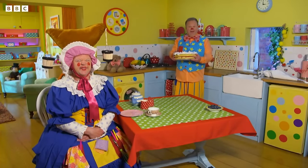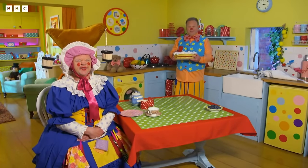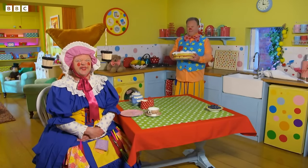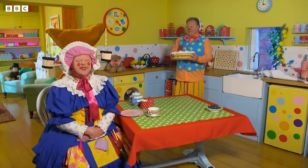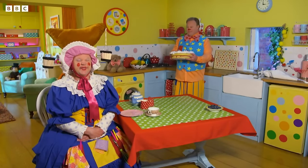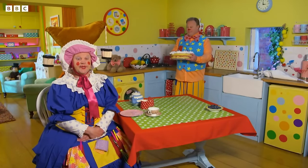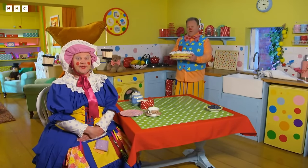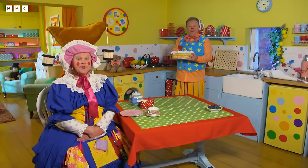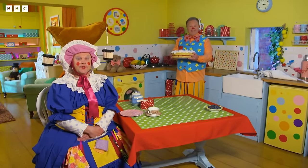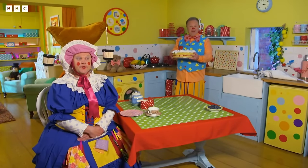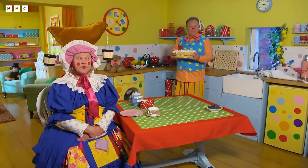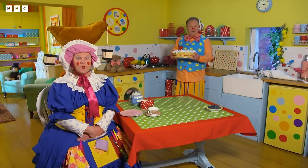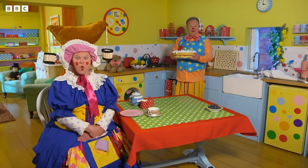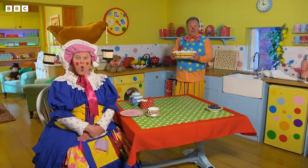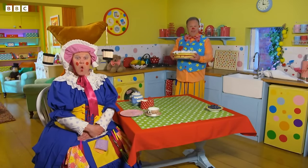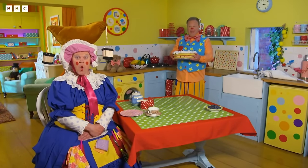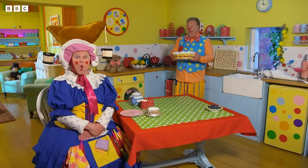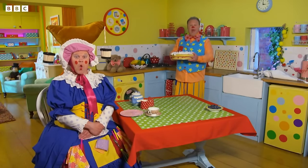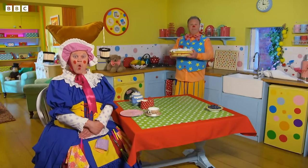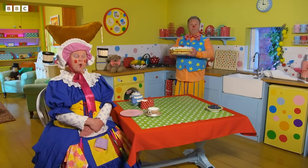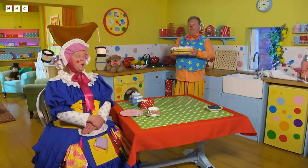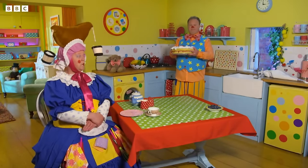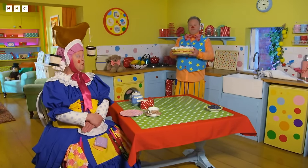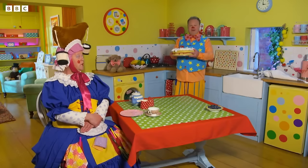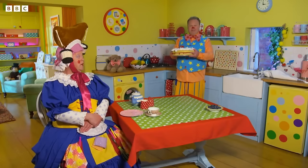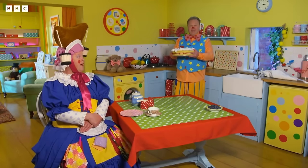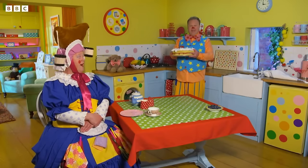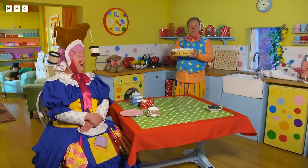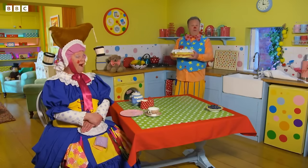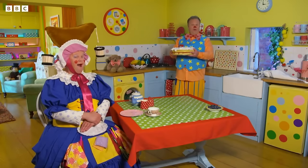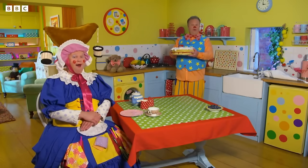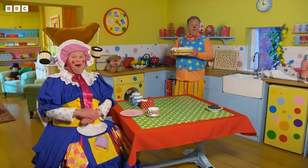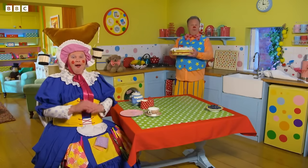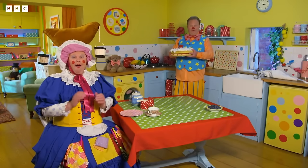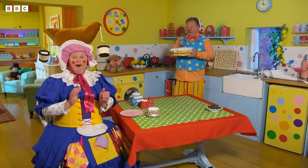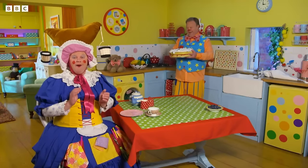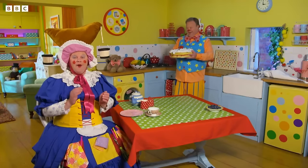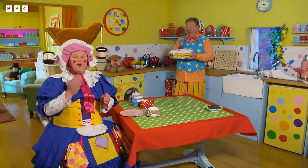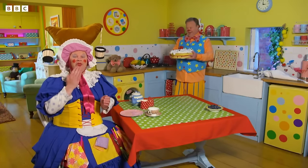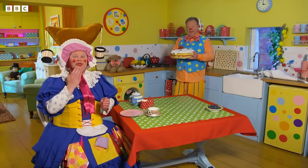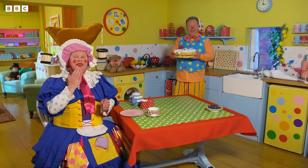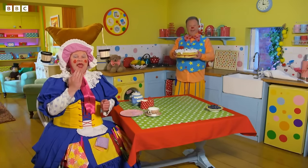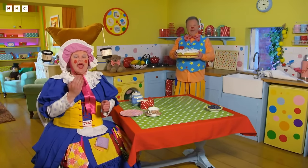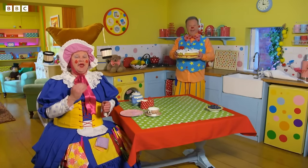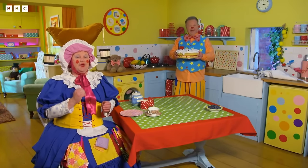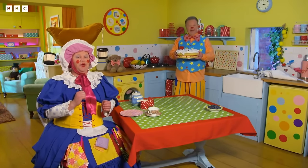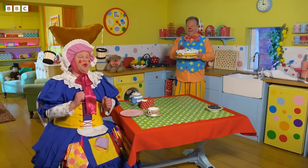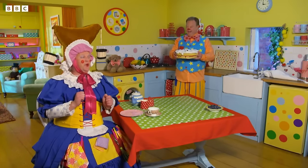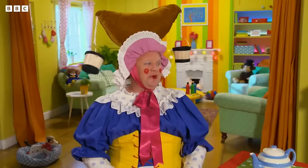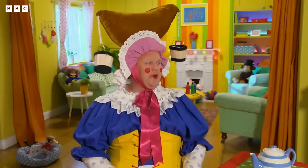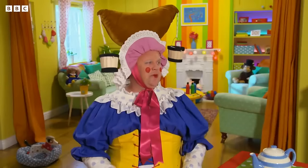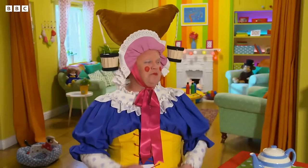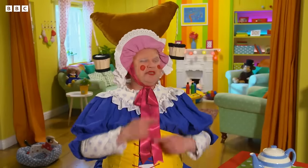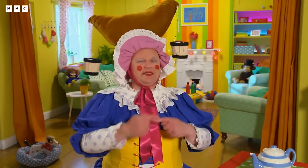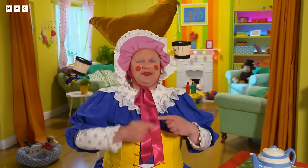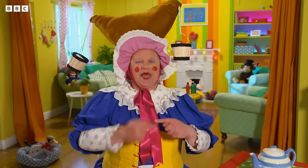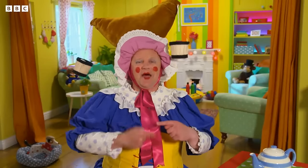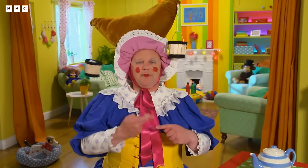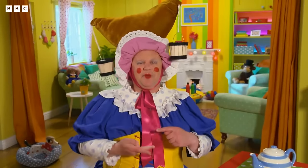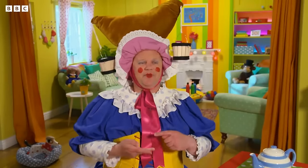Here's your surprise, Aunt Polly! Happy birthday! Woohoo! Oh, thank you! Oh, Mr. Tumble,